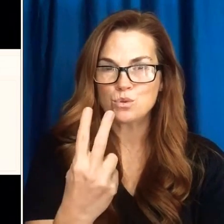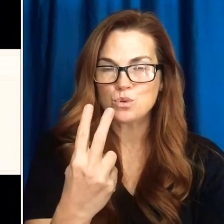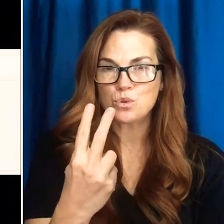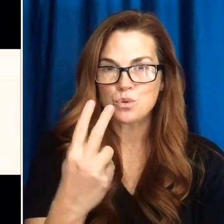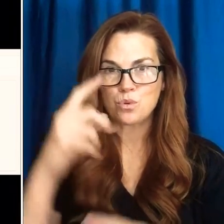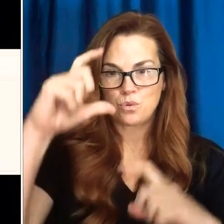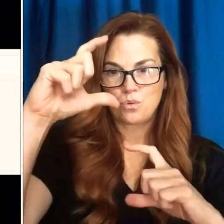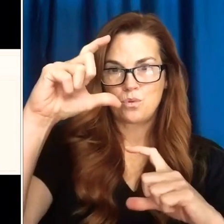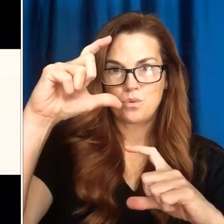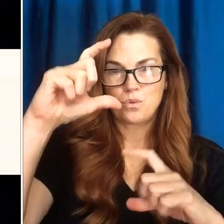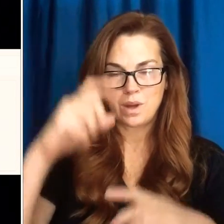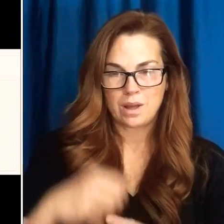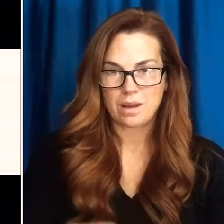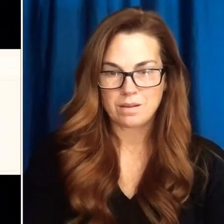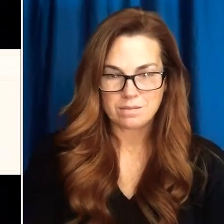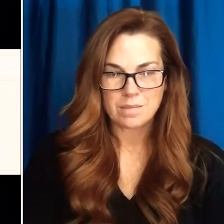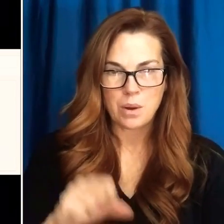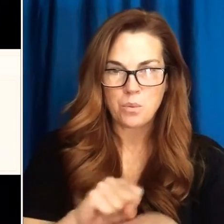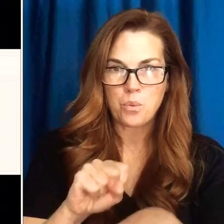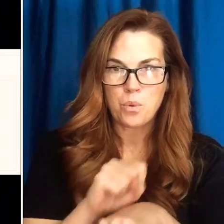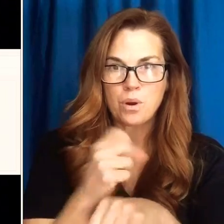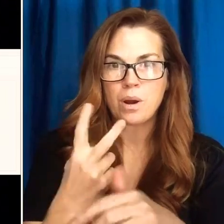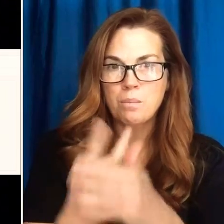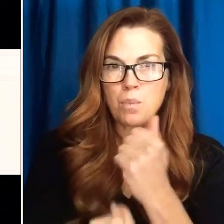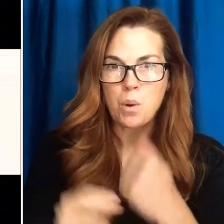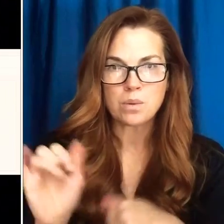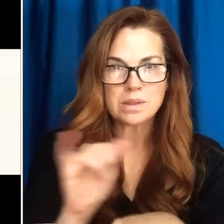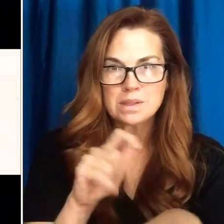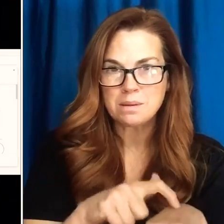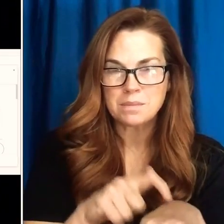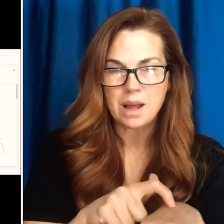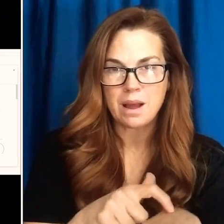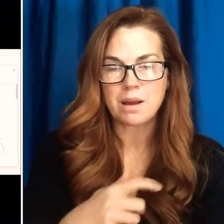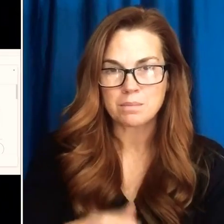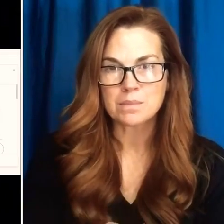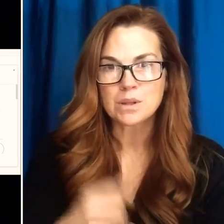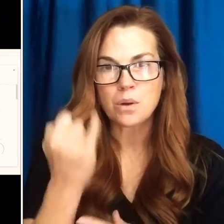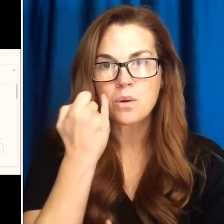a clear board, and if I wanted to keep adding to it, I can just go back into